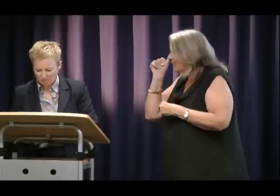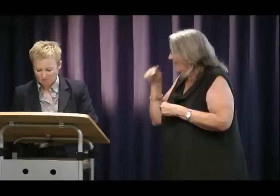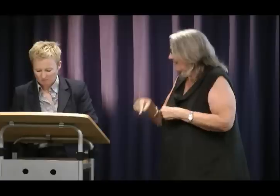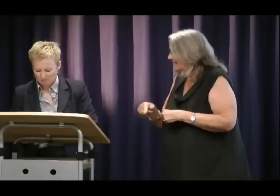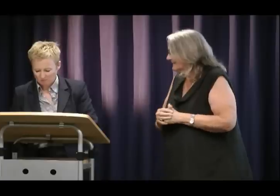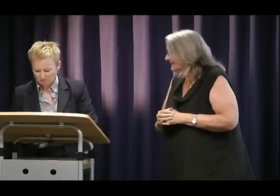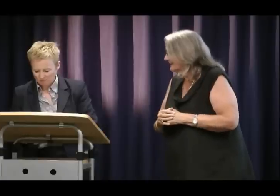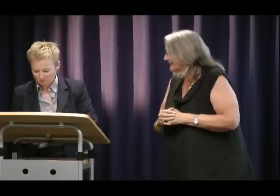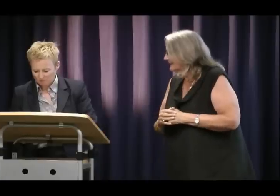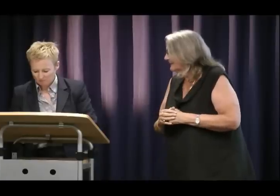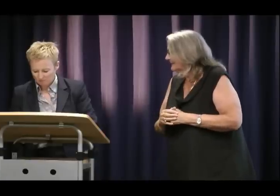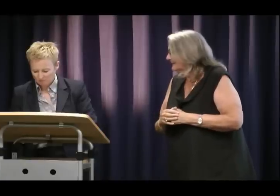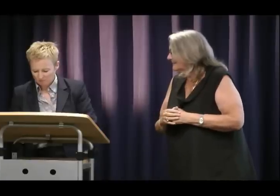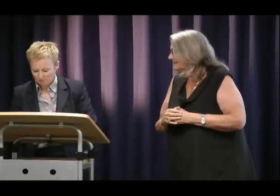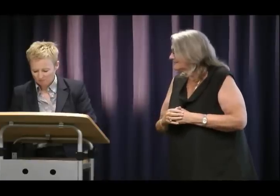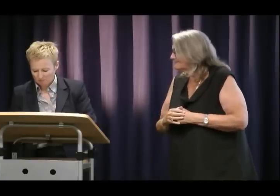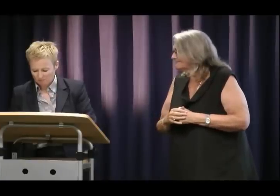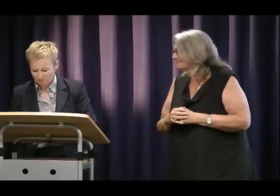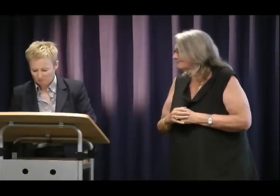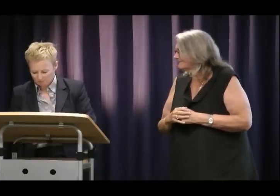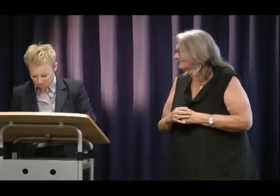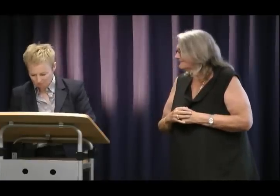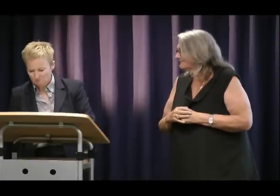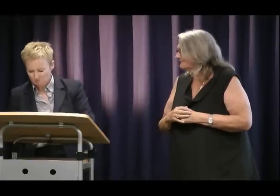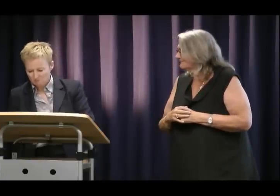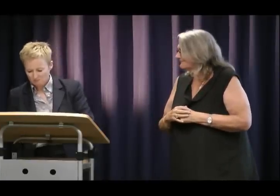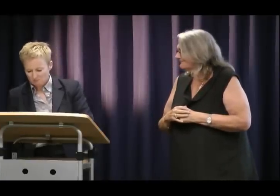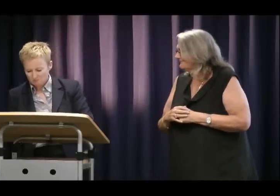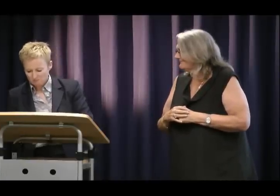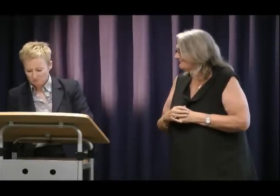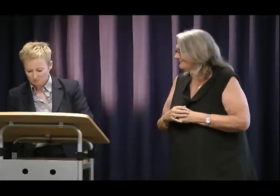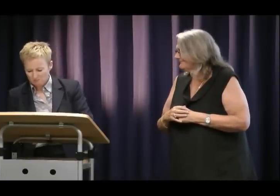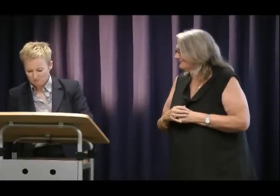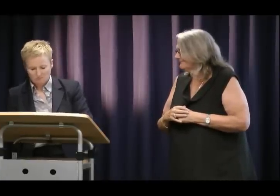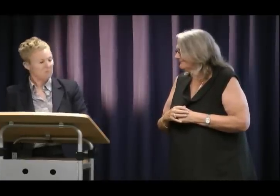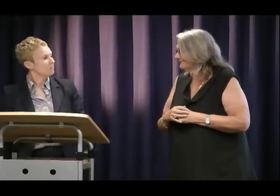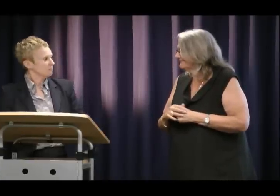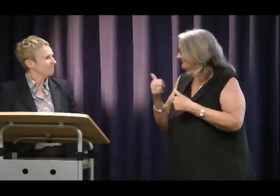So I think it's really important for you to understand and know that, Chris.